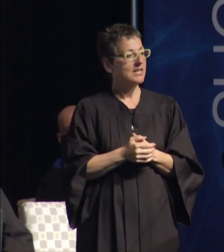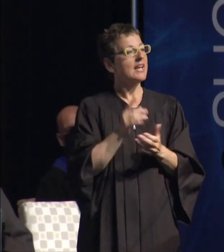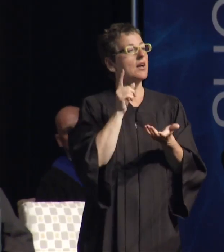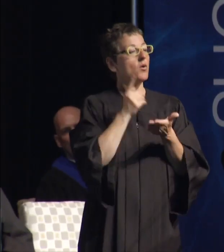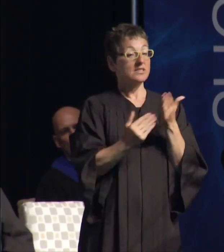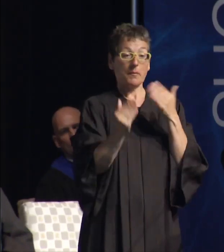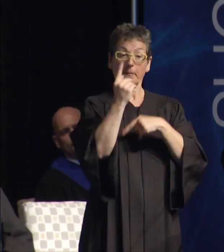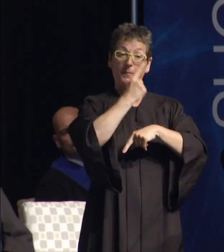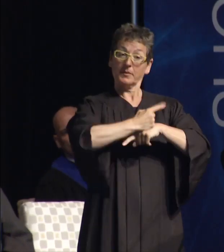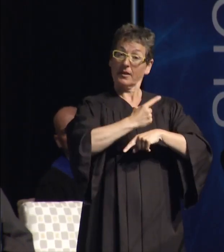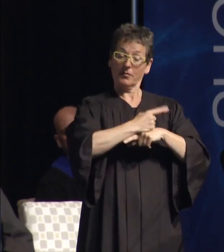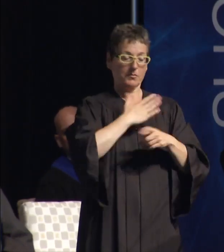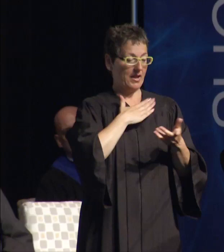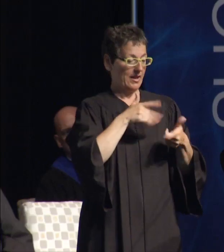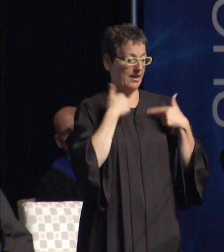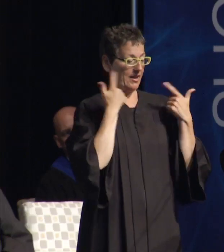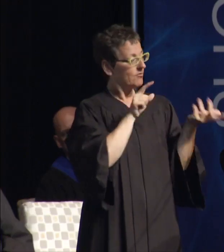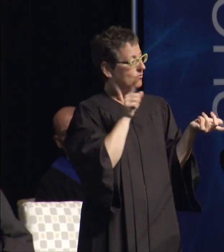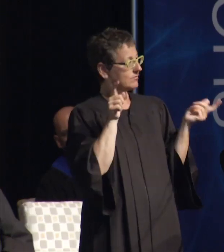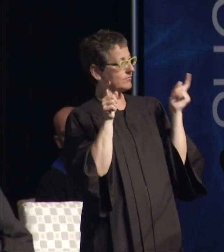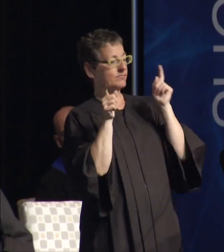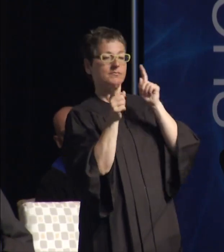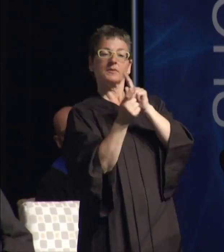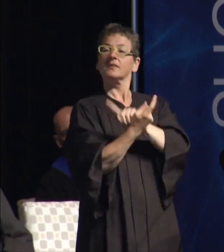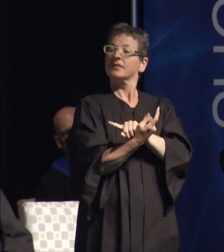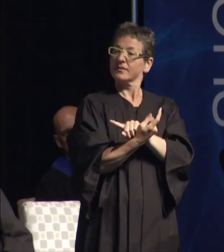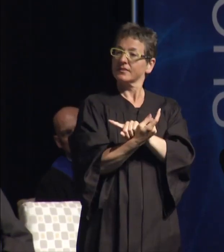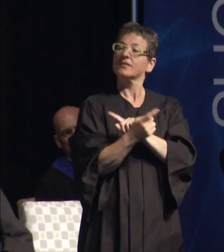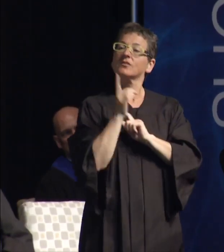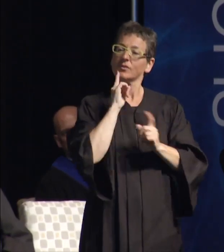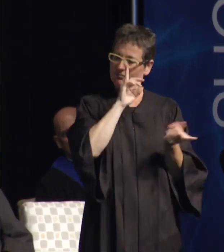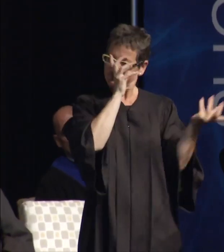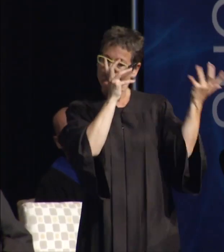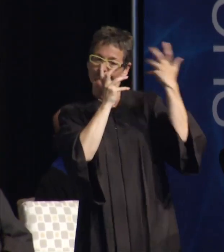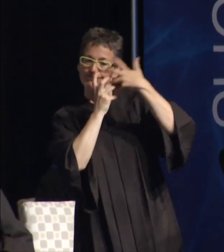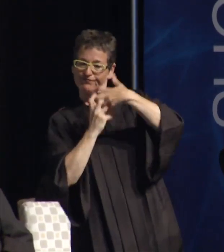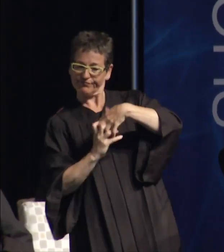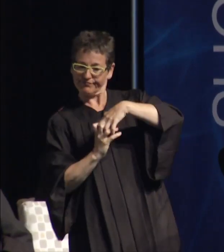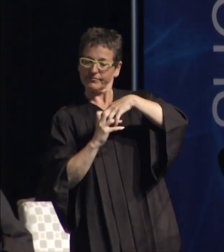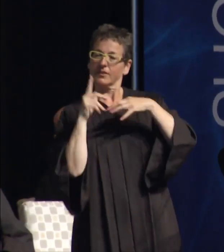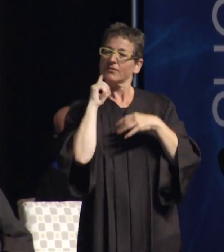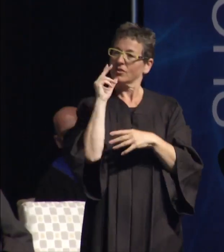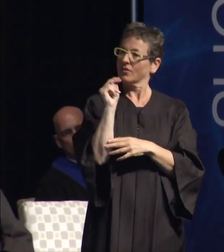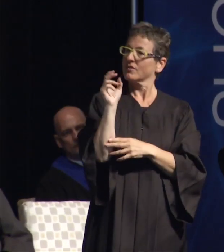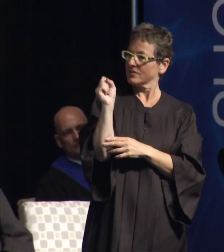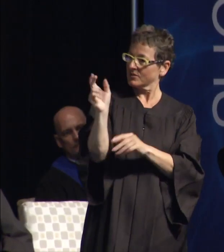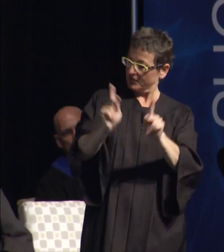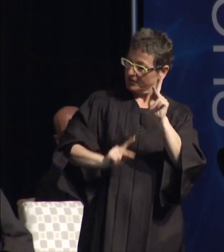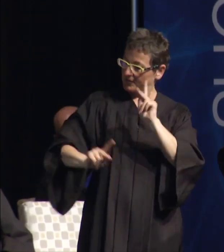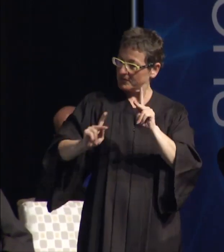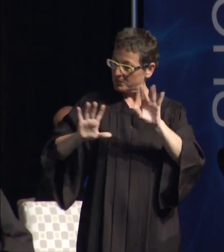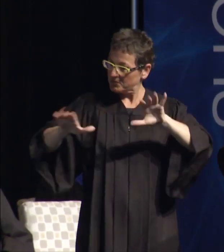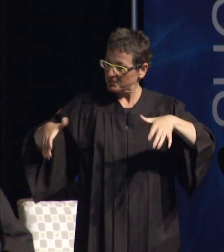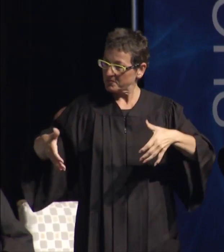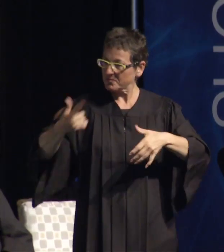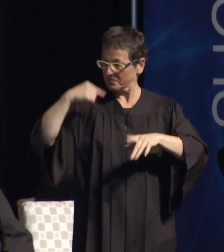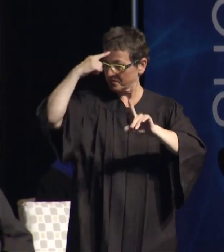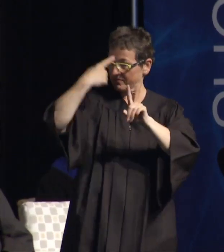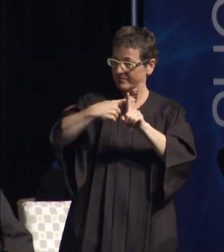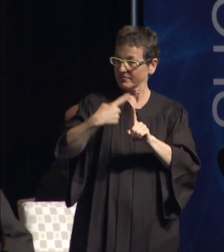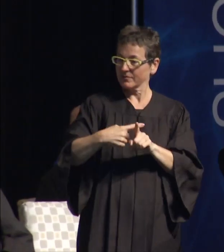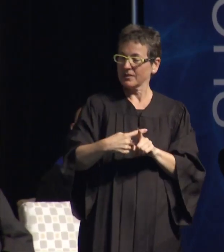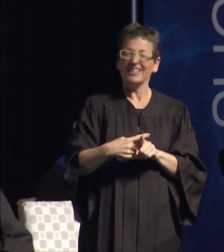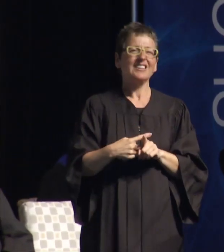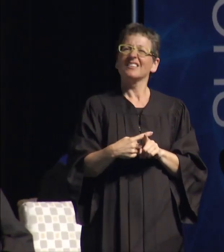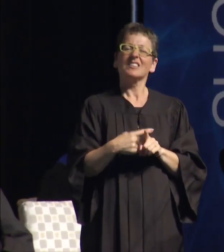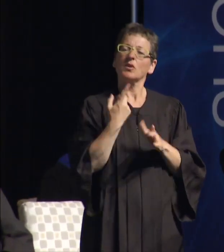transformed into valuable and productive members of society, with our mindsets changing completely. It stopped being about what we